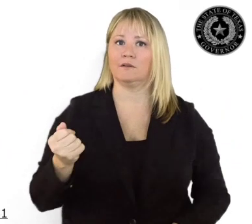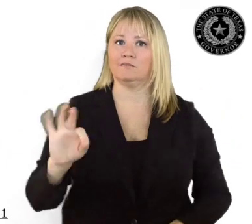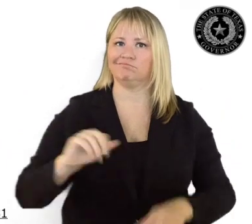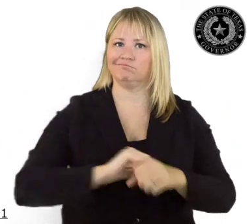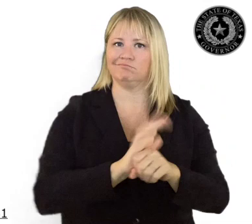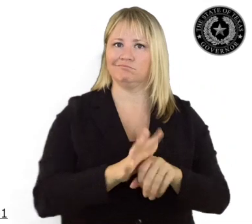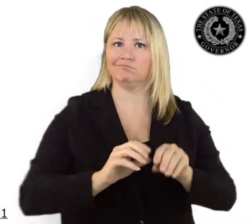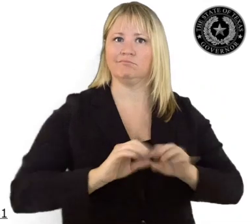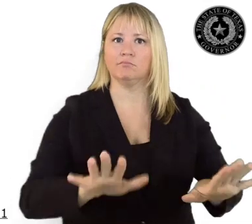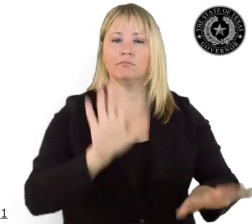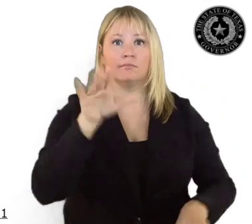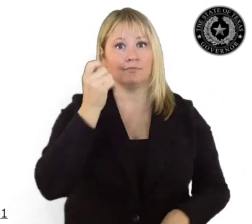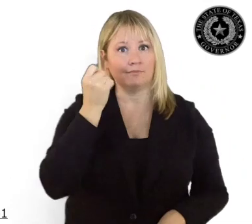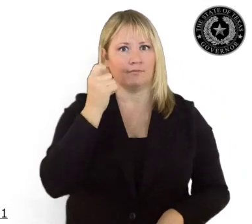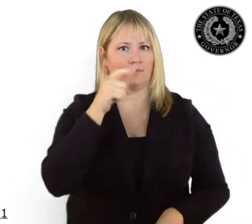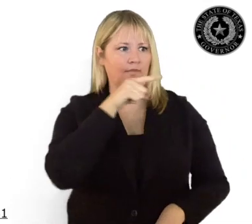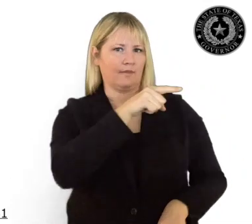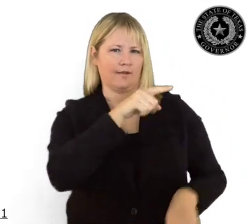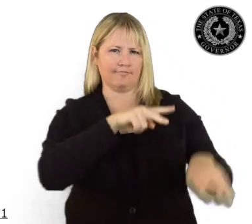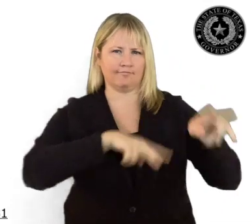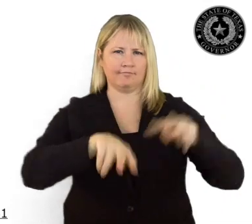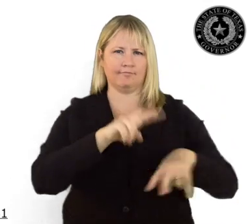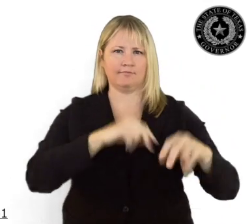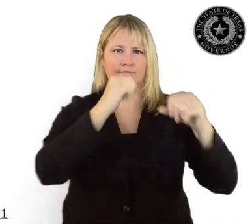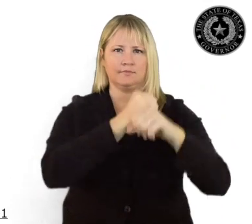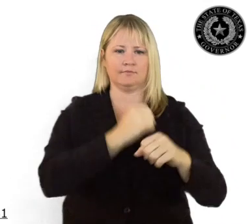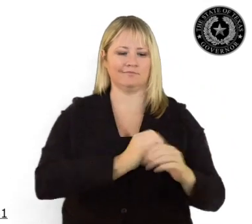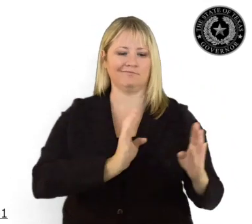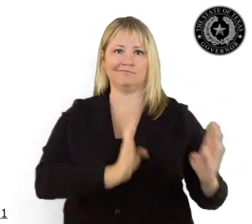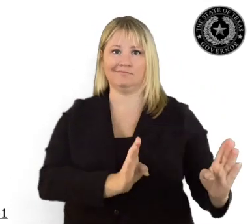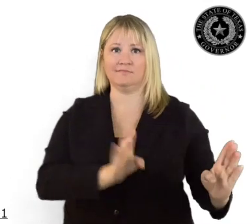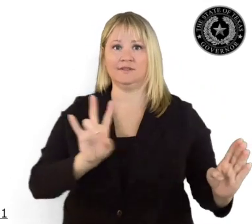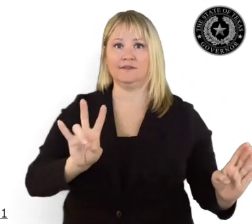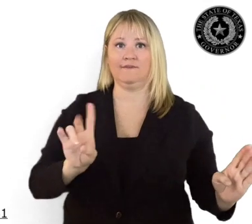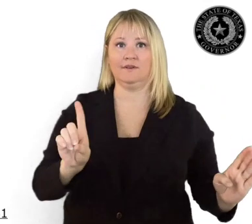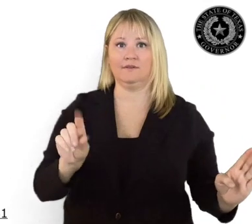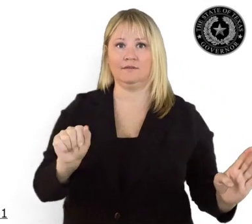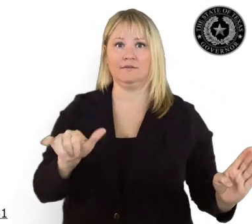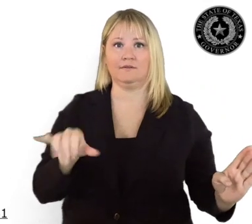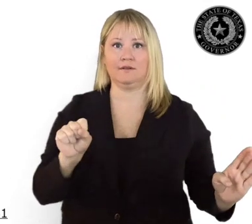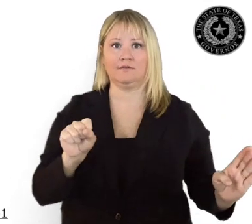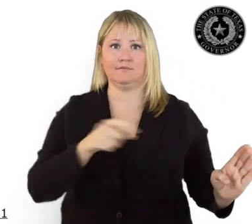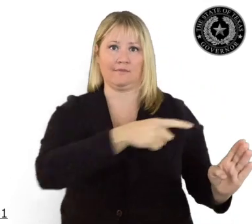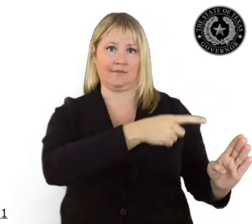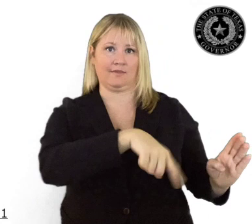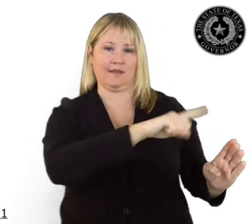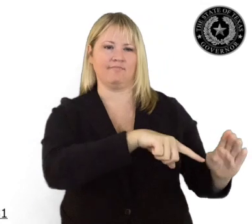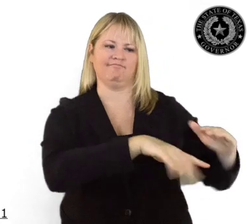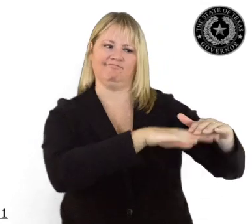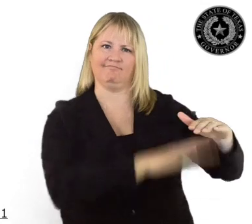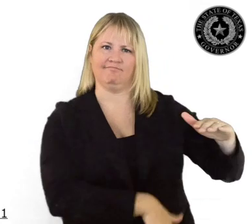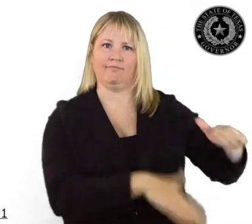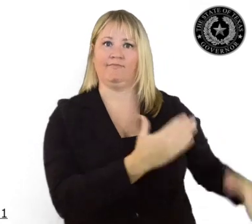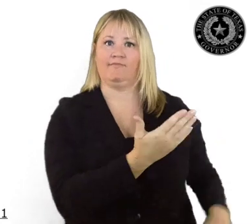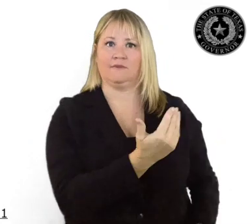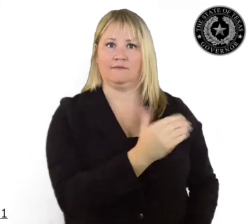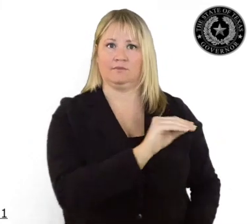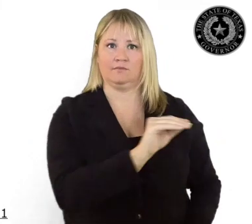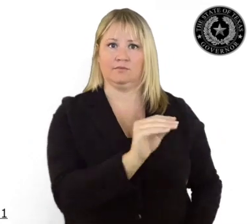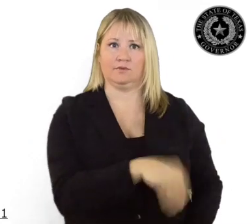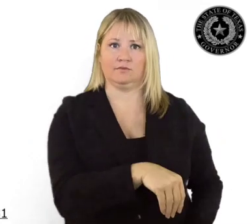patients as a percentage of total hospital capacity is 15% or less. A current list of areas with